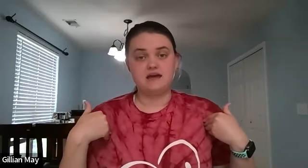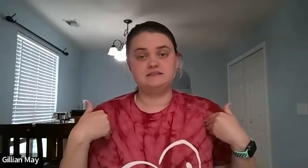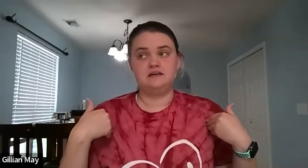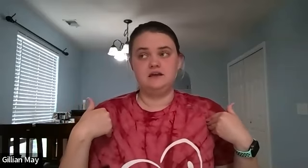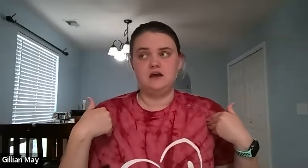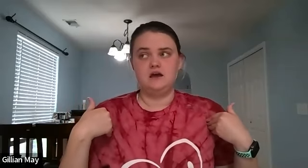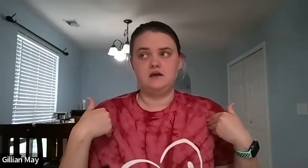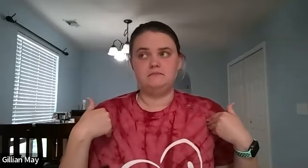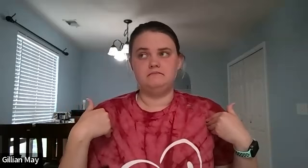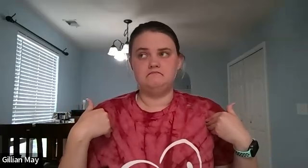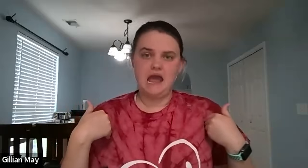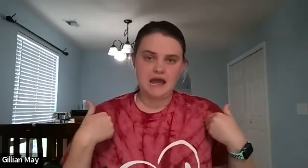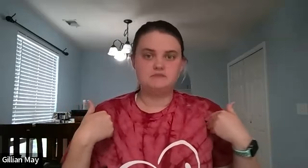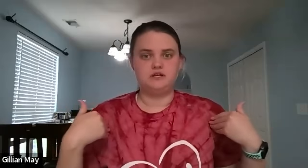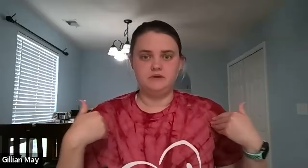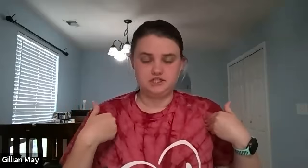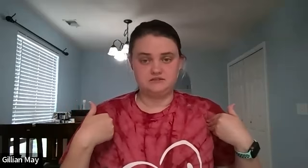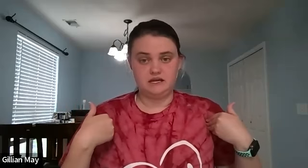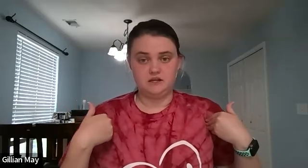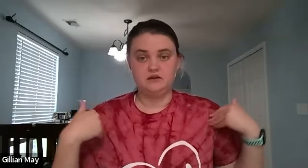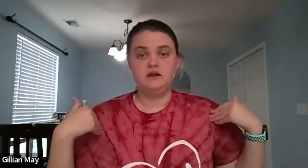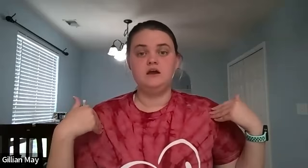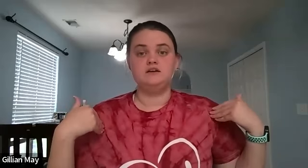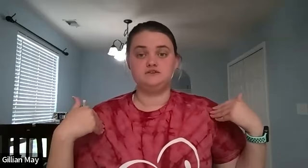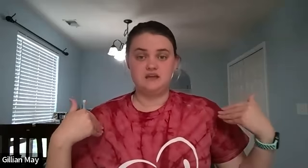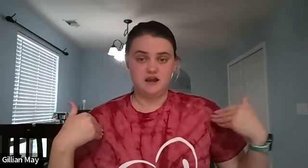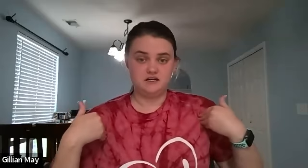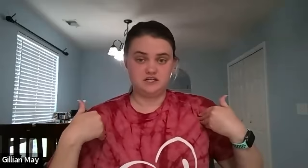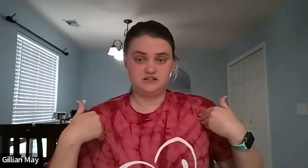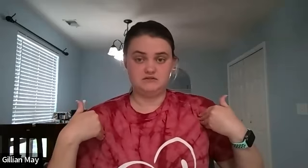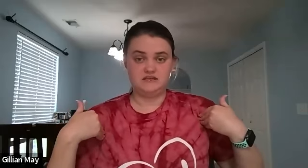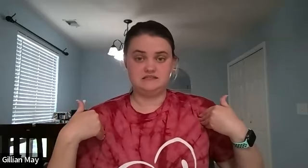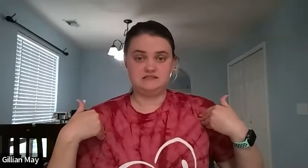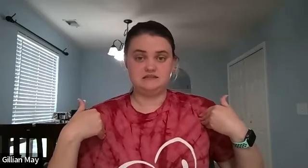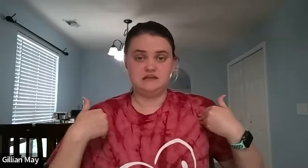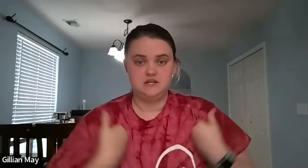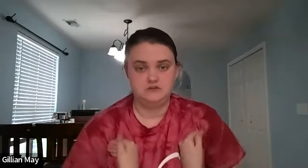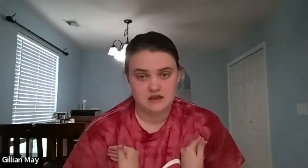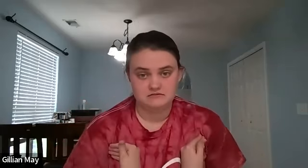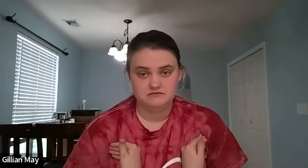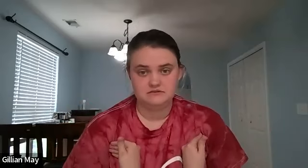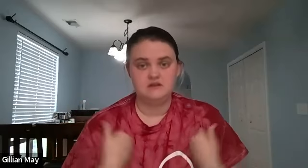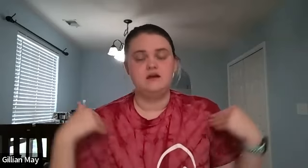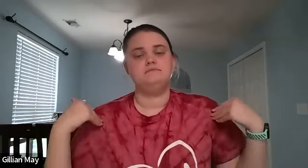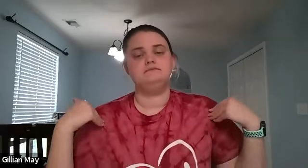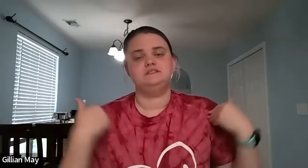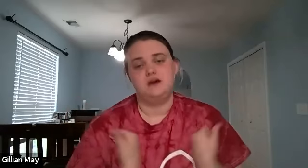has, had pretty much is right here. So tired is gonna do this and you go down.